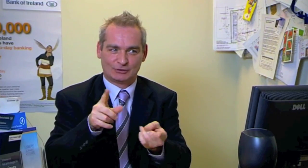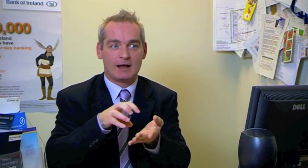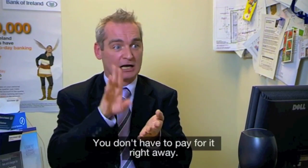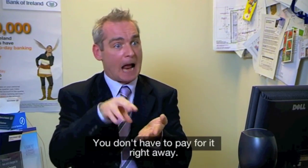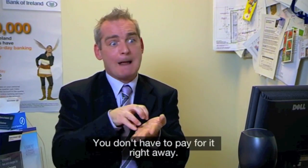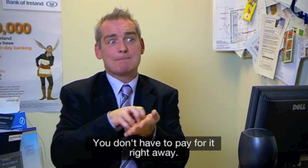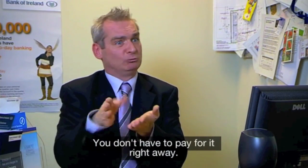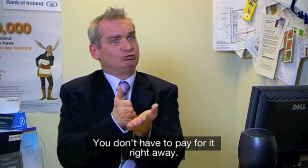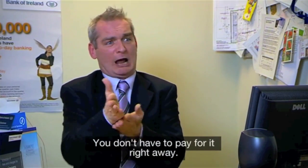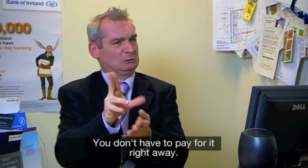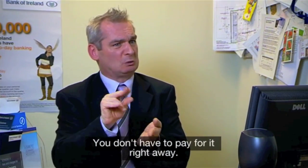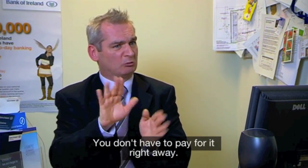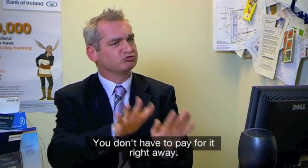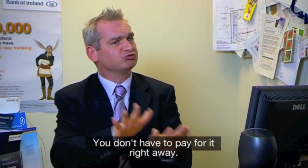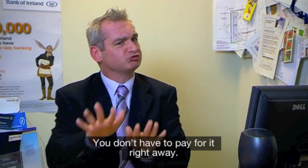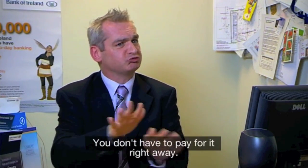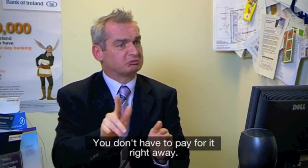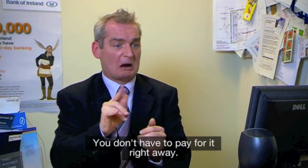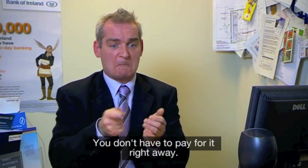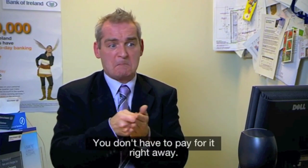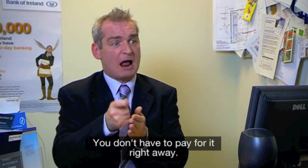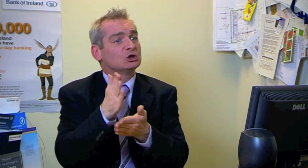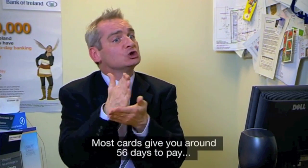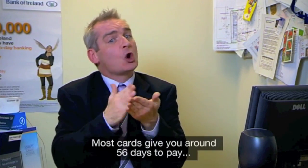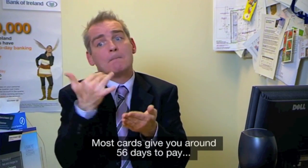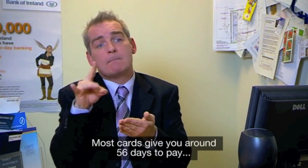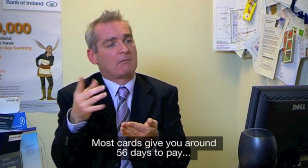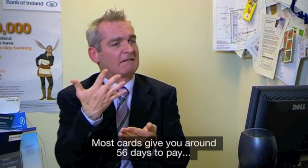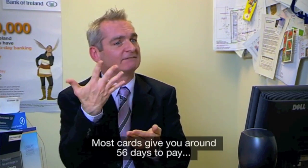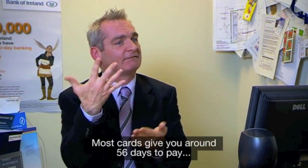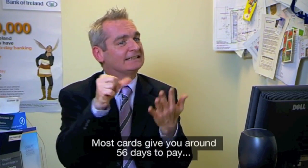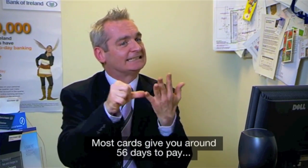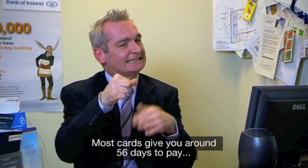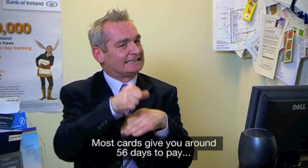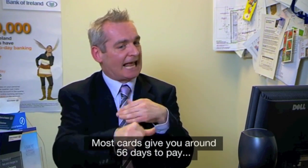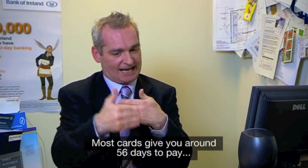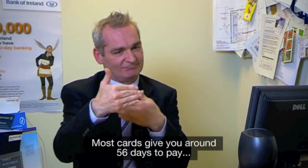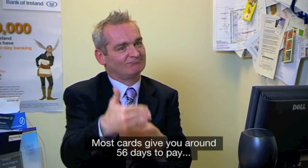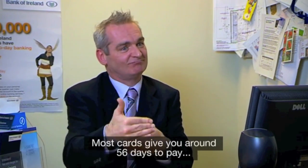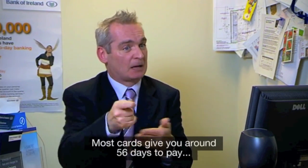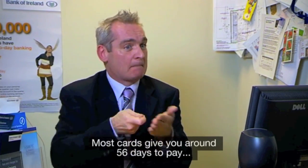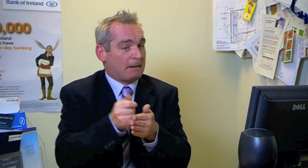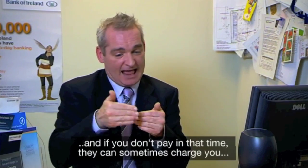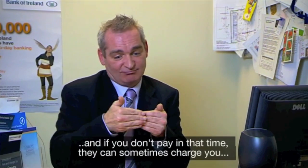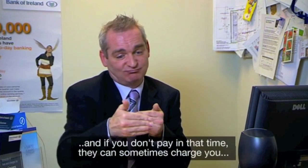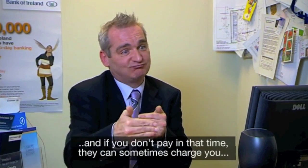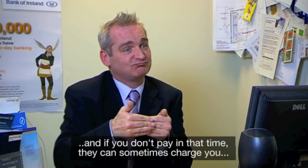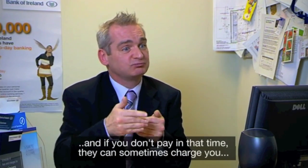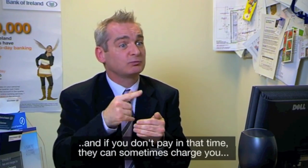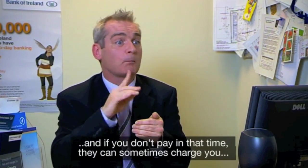You don't have to pay for it right away. Most cards give you around 56 days to pay, and if you don't pay